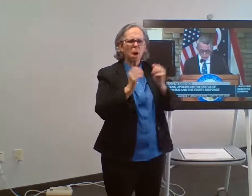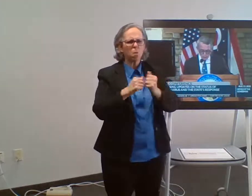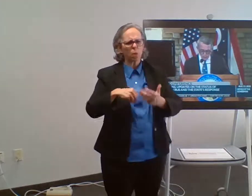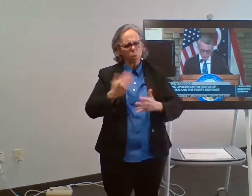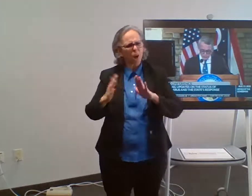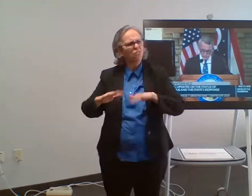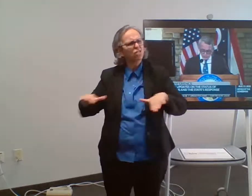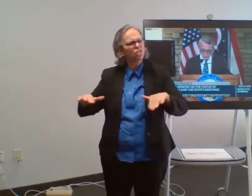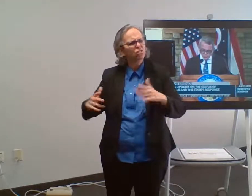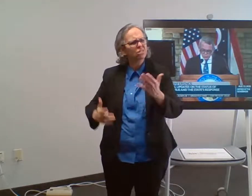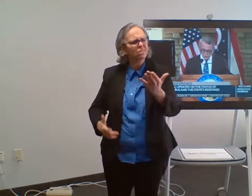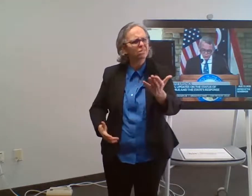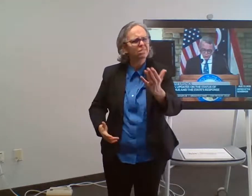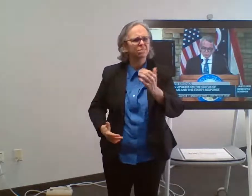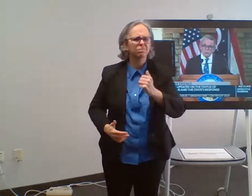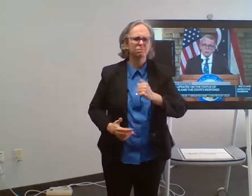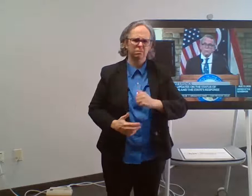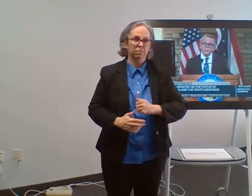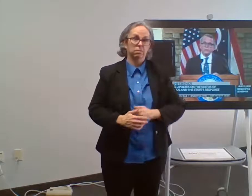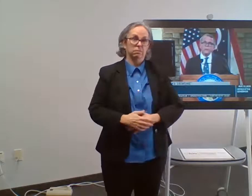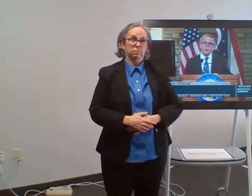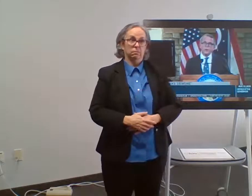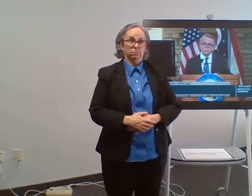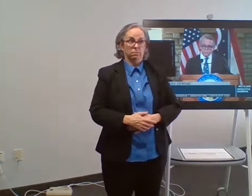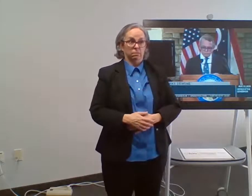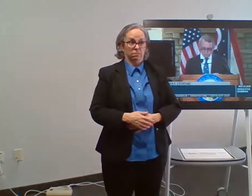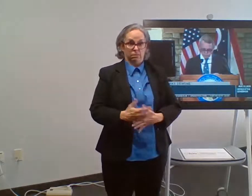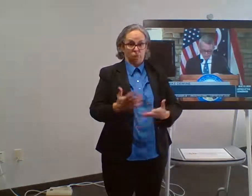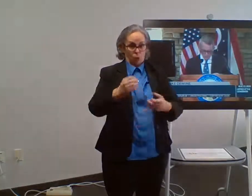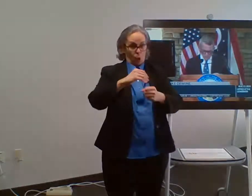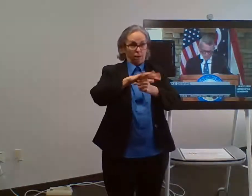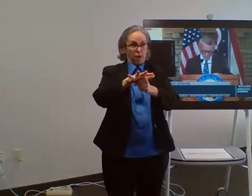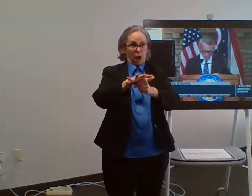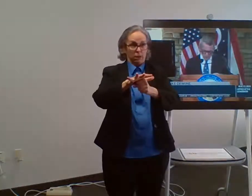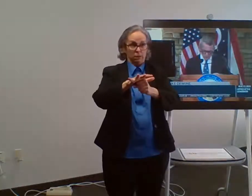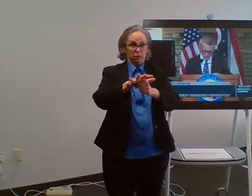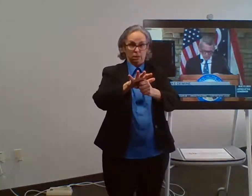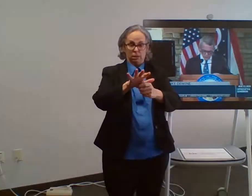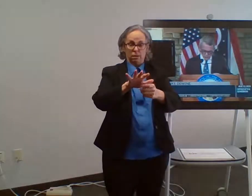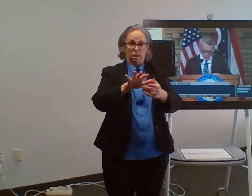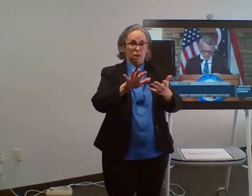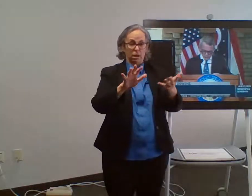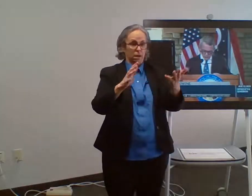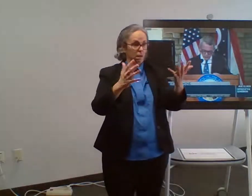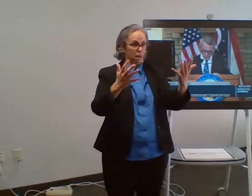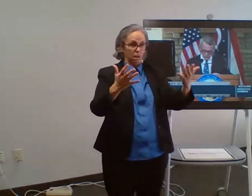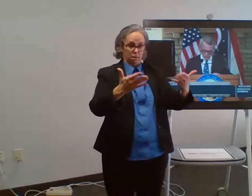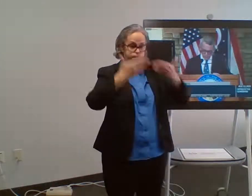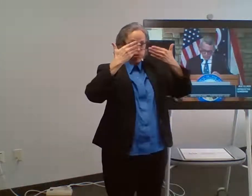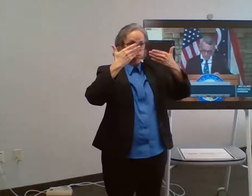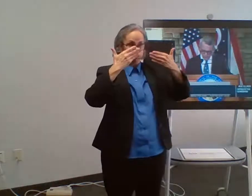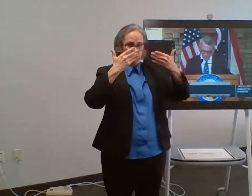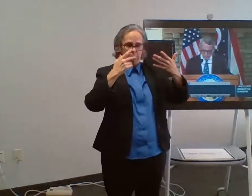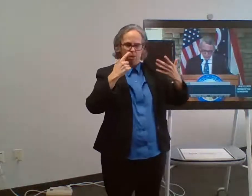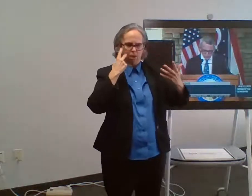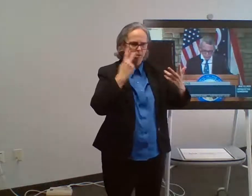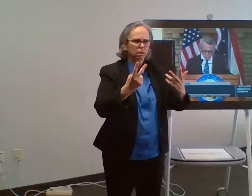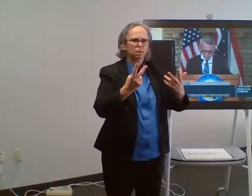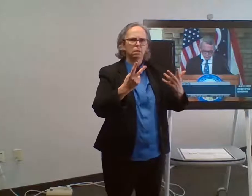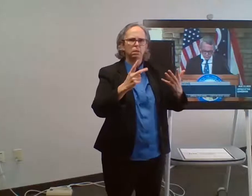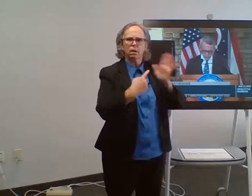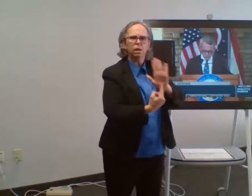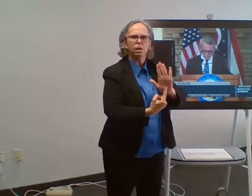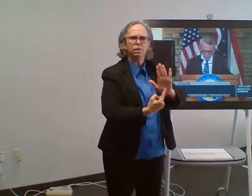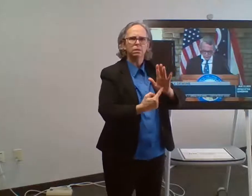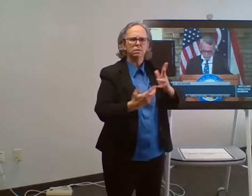The coronavirus has further laid bare the disparities. African Americans, who today make up about